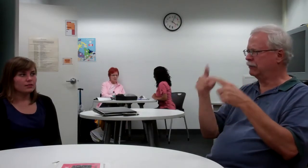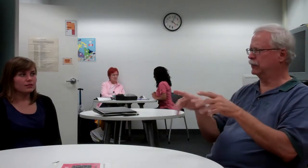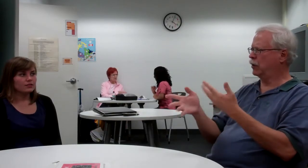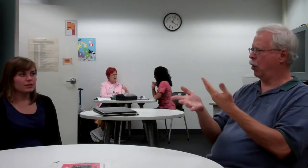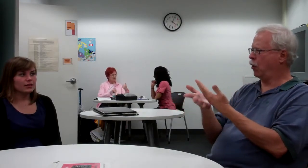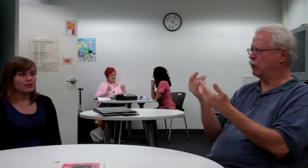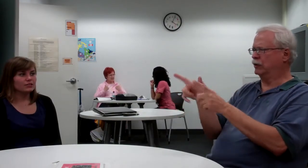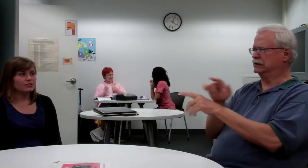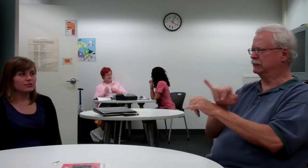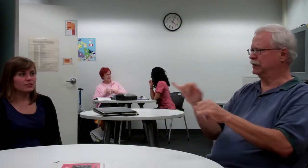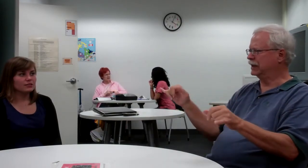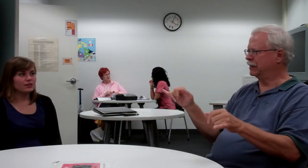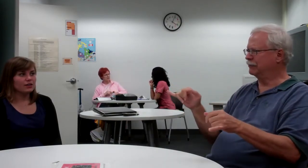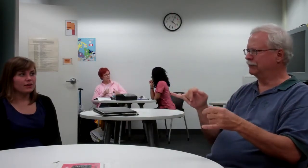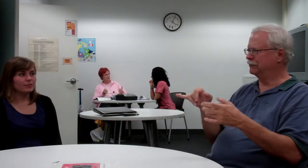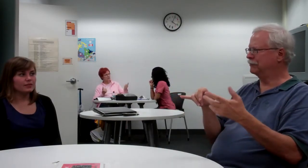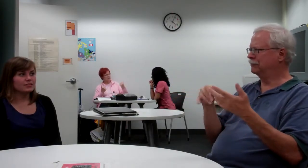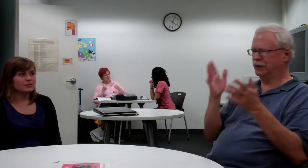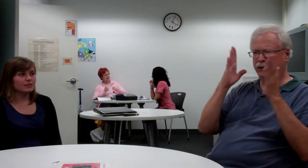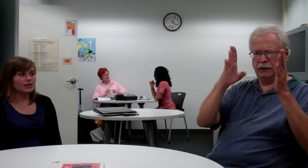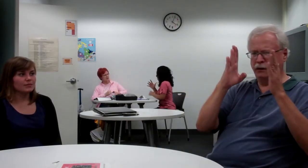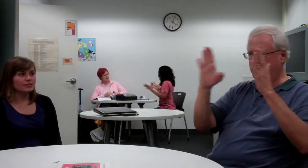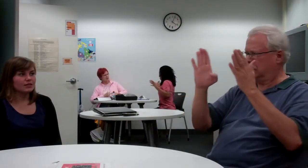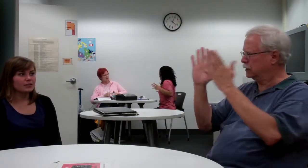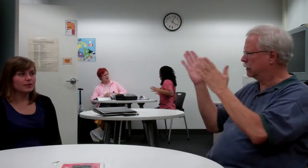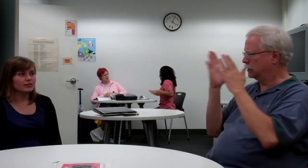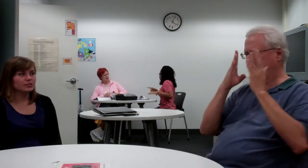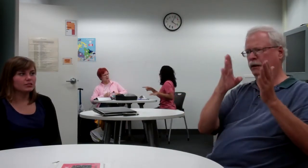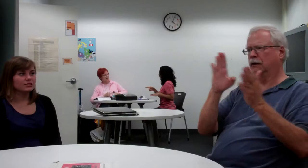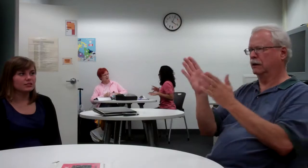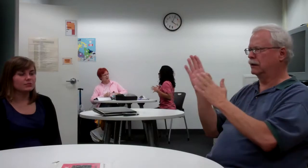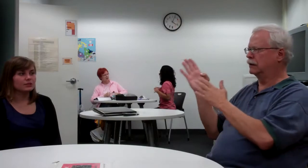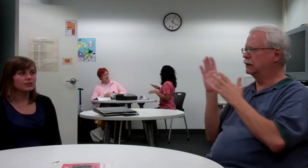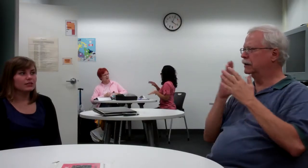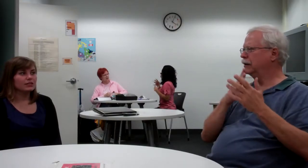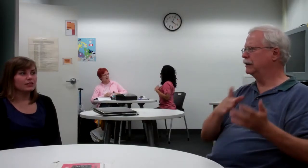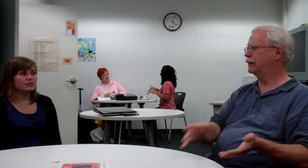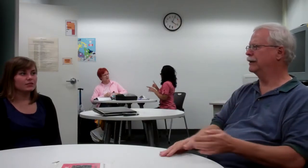There's a lot of issues that all happened at the same time, and it's hard to pay attention to each one individually.